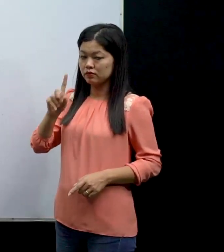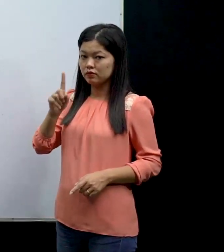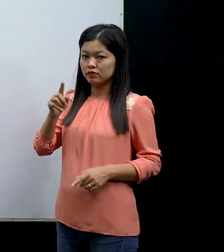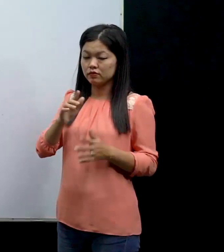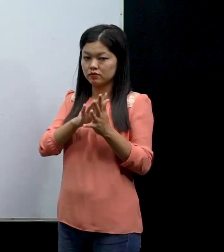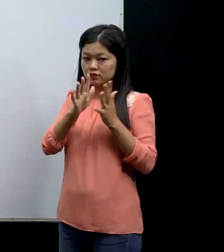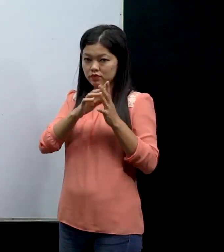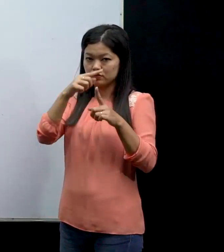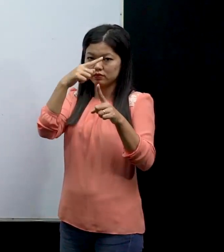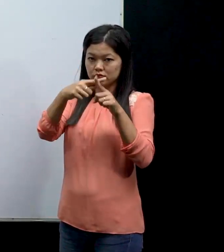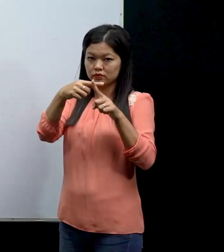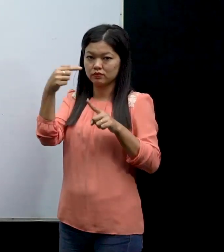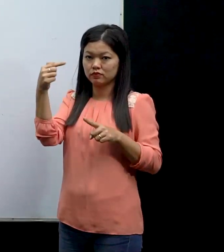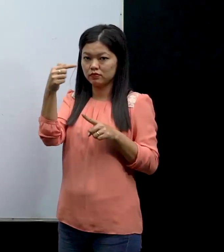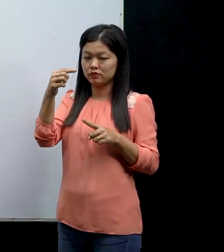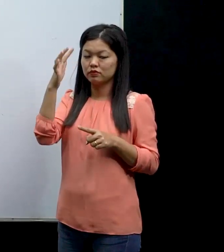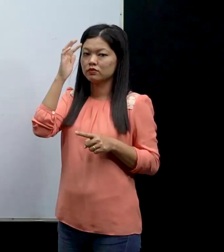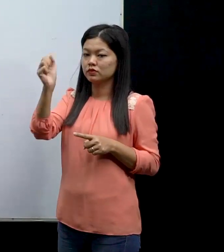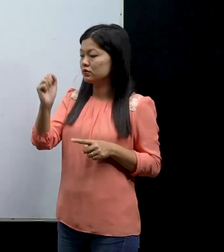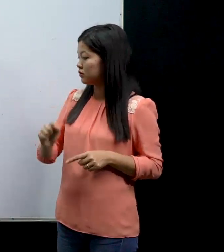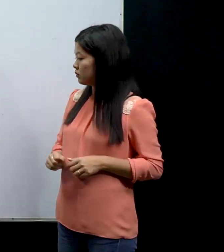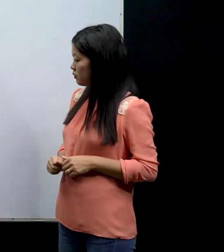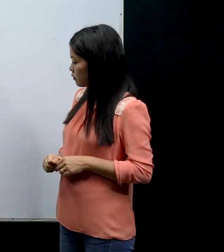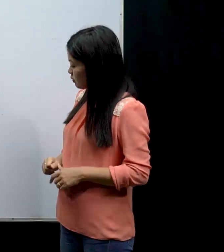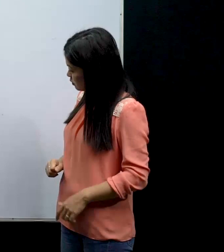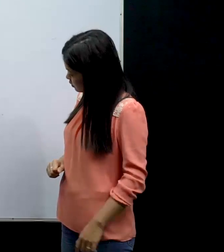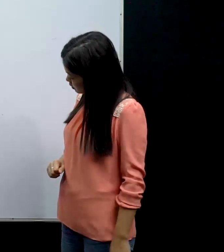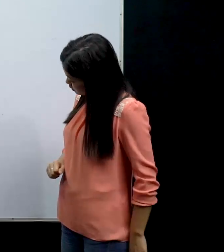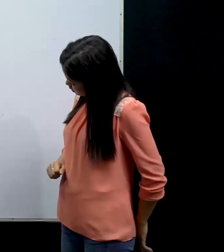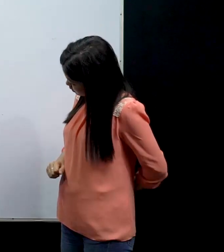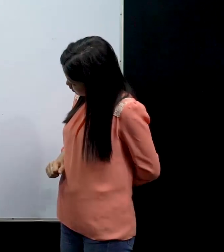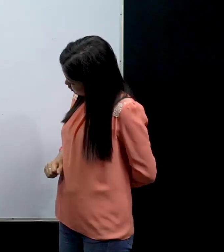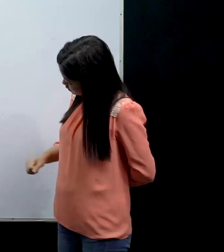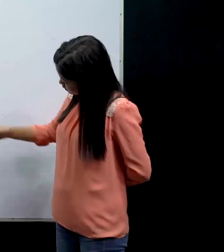right, students? And then O into 1, that is oxygen. We have just